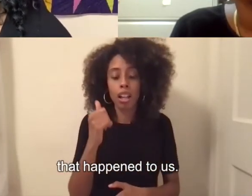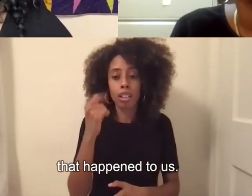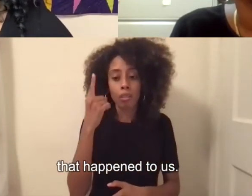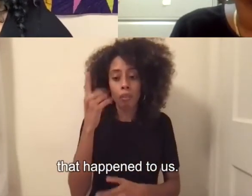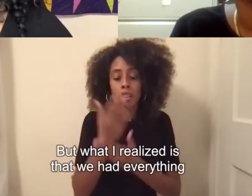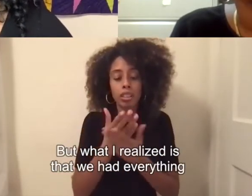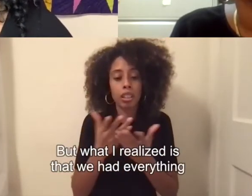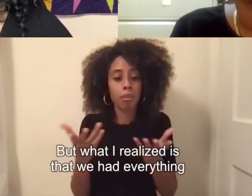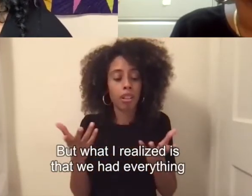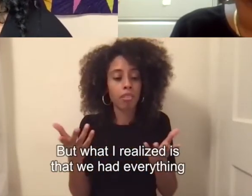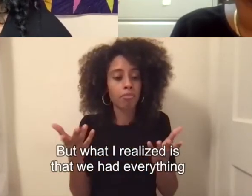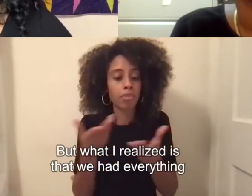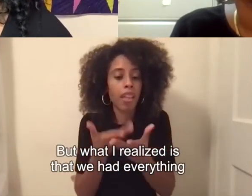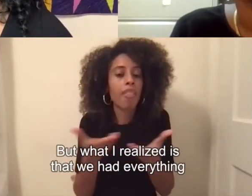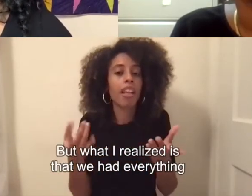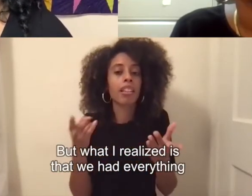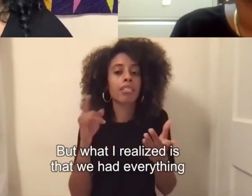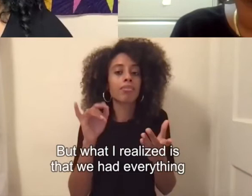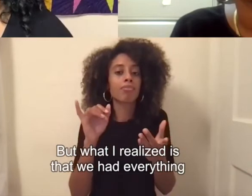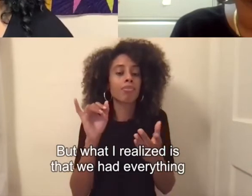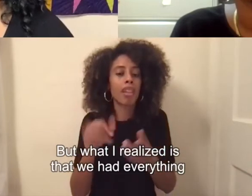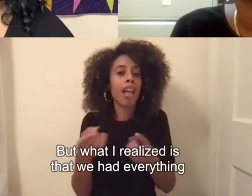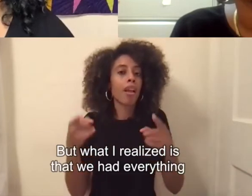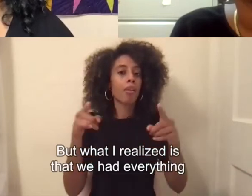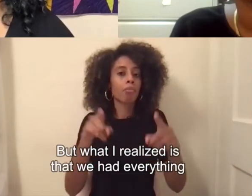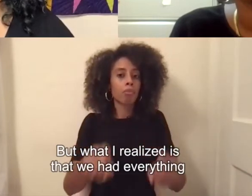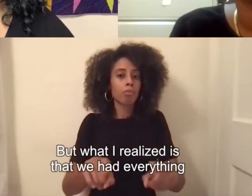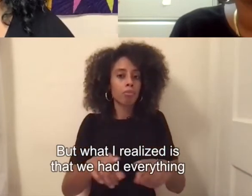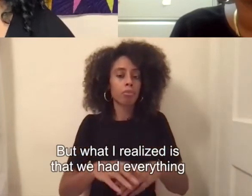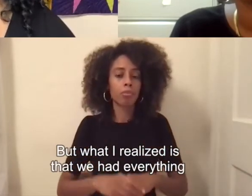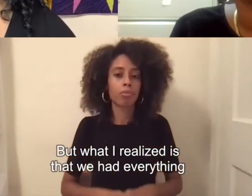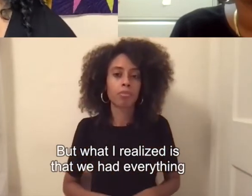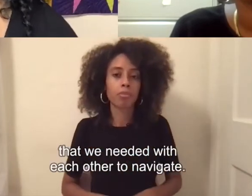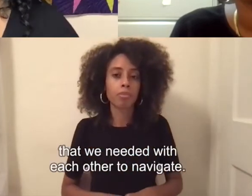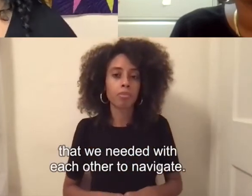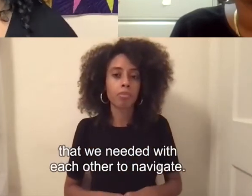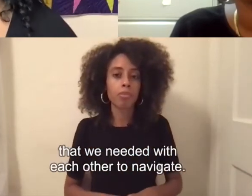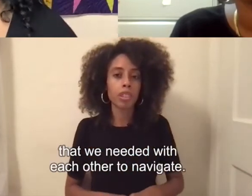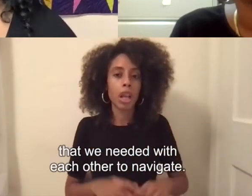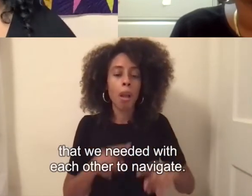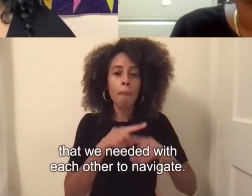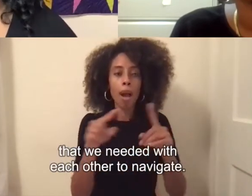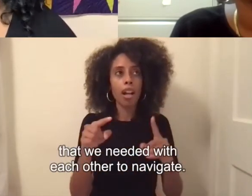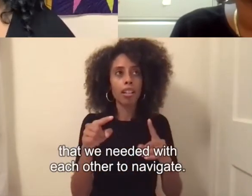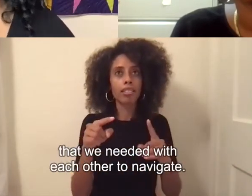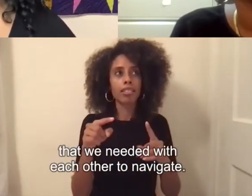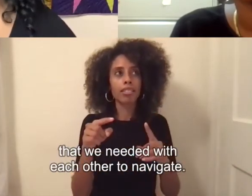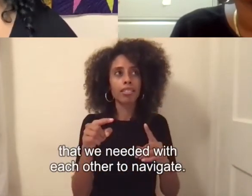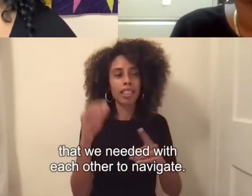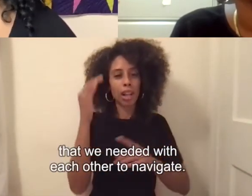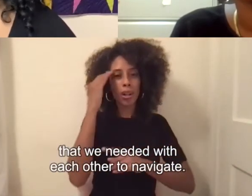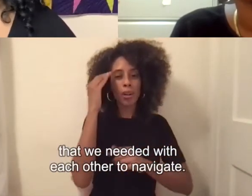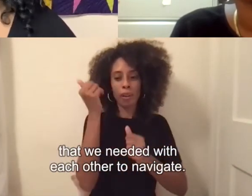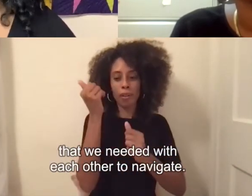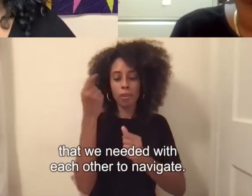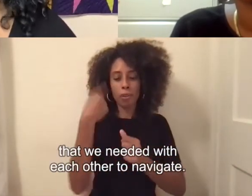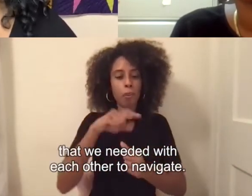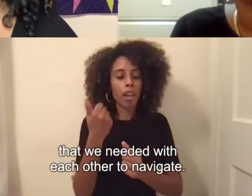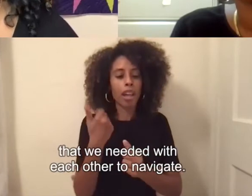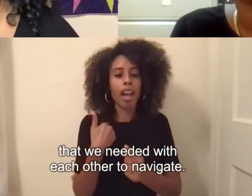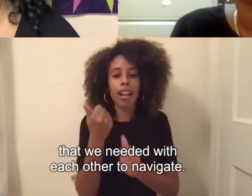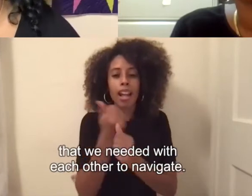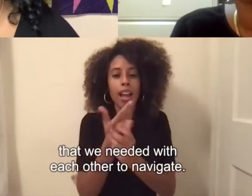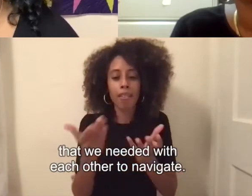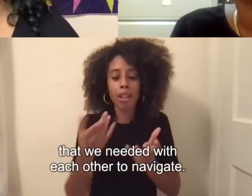us. But what I realized is that we had everything that we needed with each other